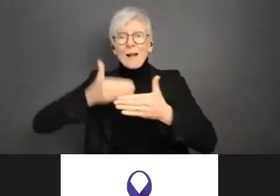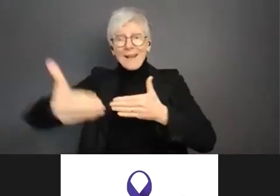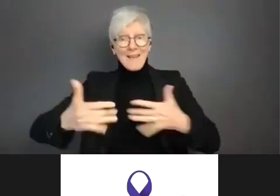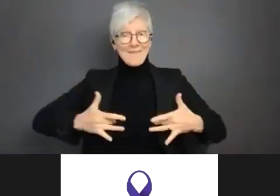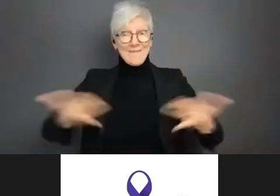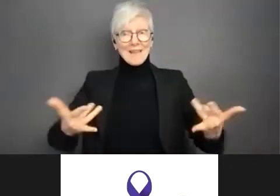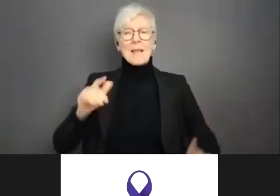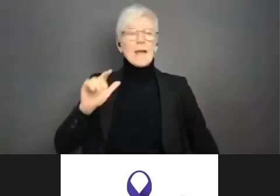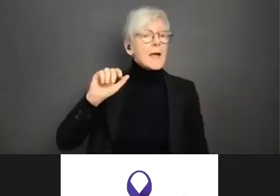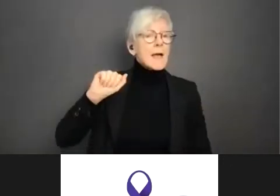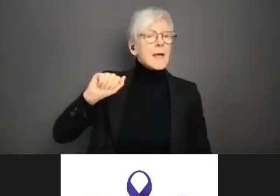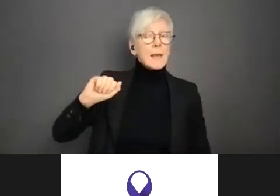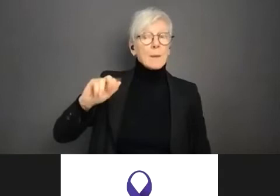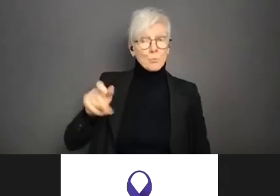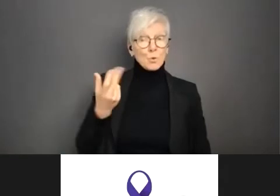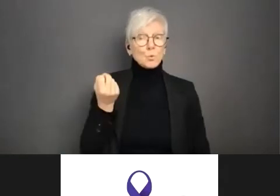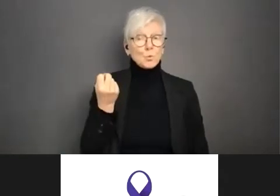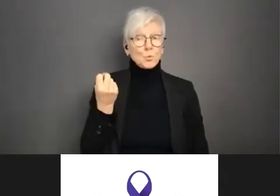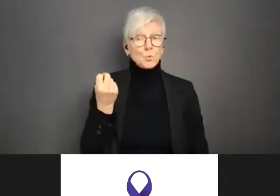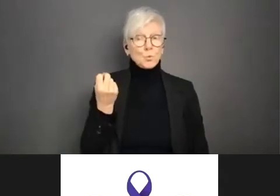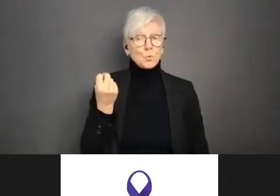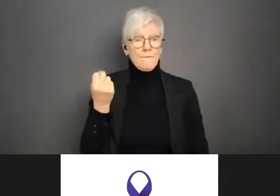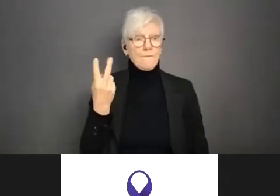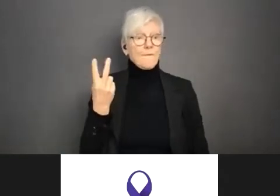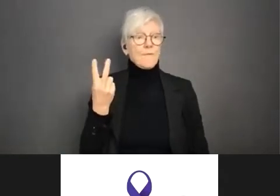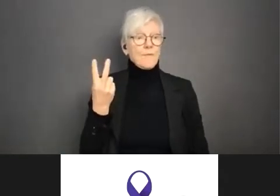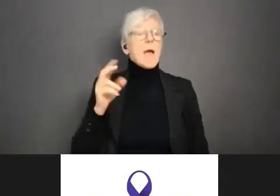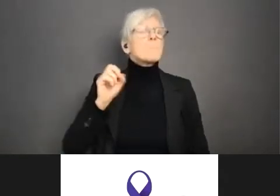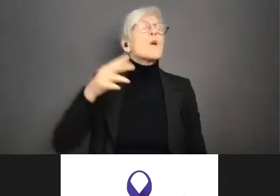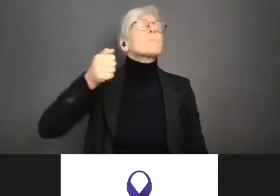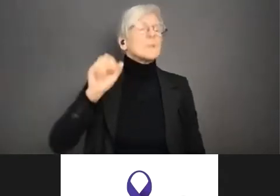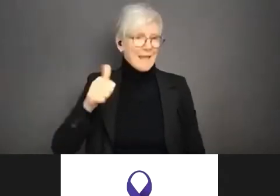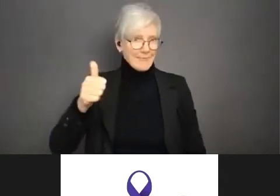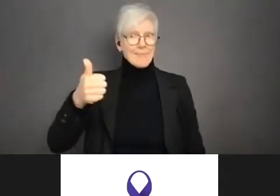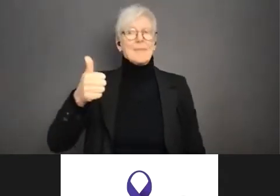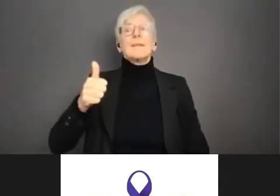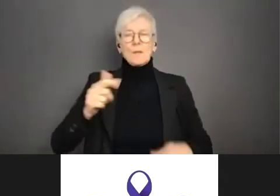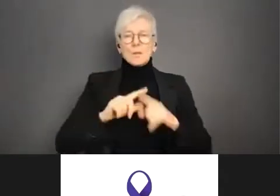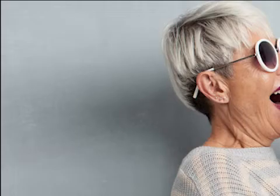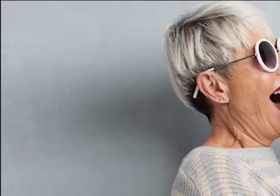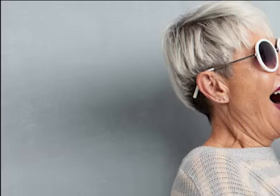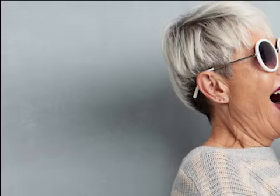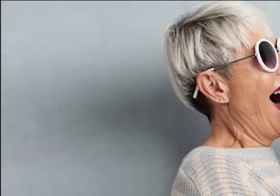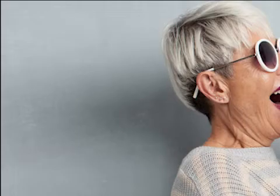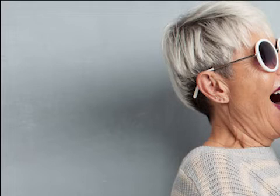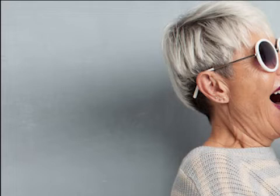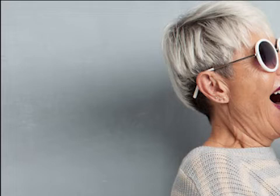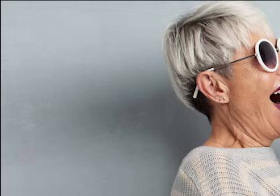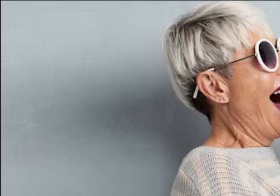those who haven't been monitoring that, there's been a couple posts on the links, so people can register for that event as well.